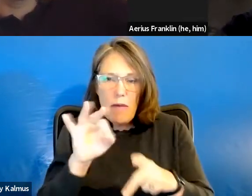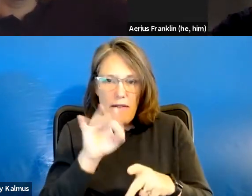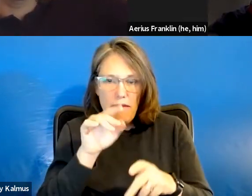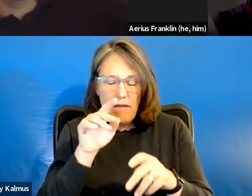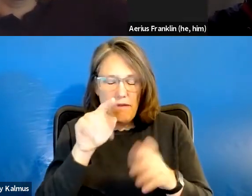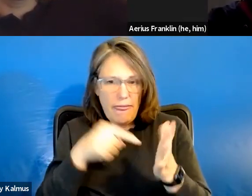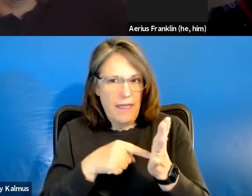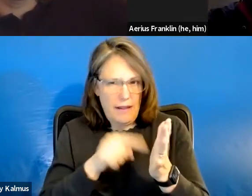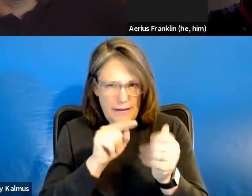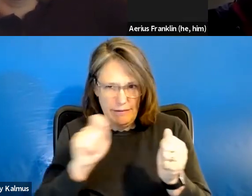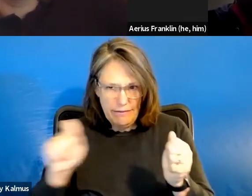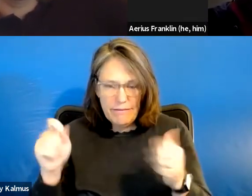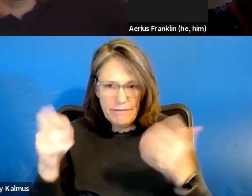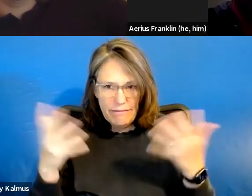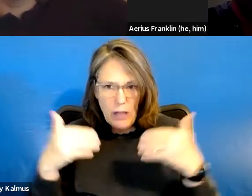this. Go.